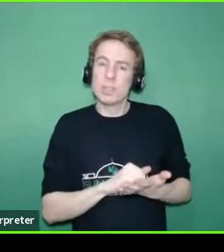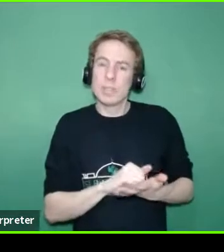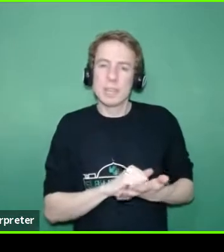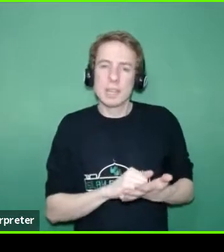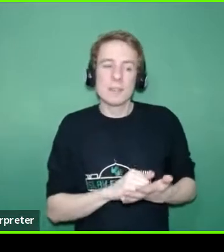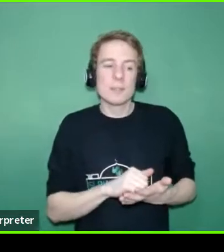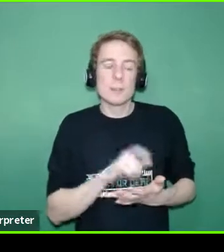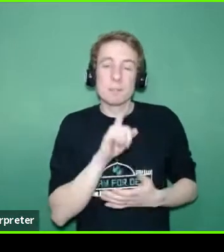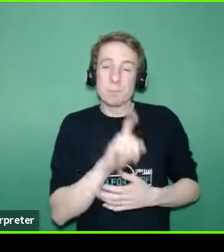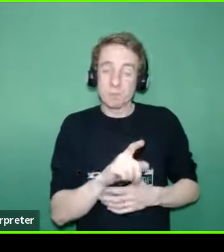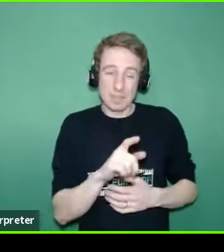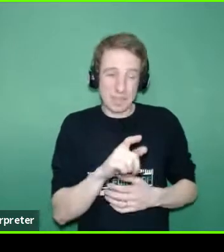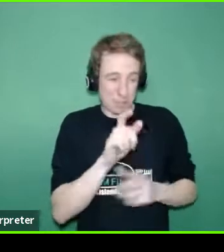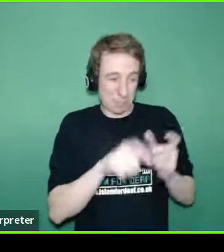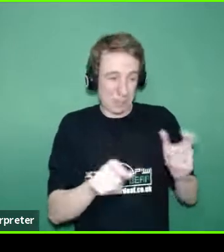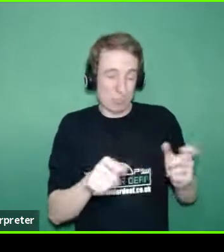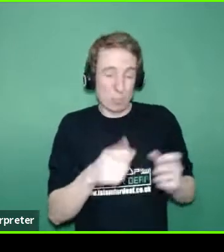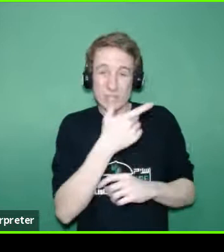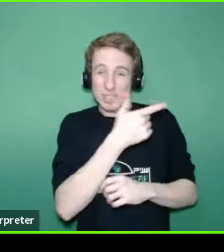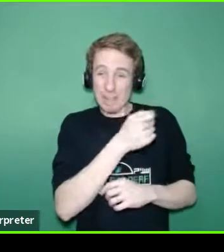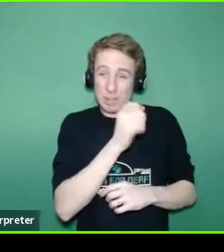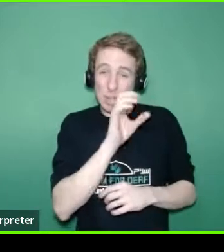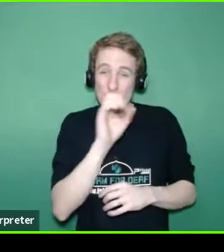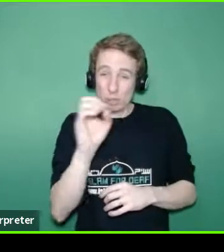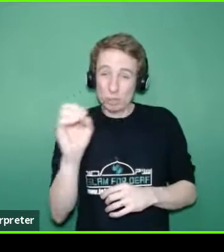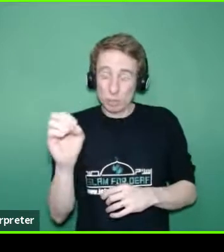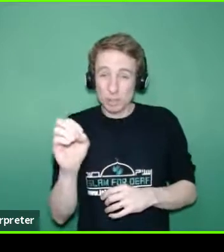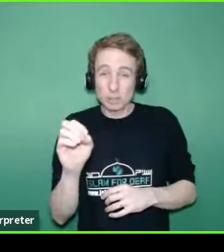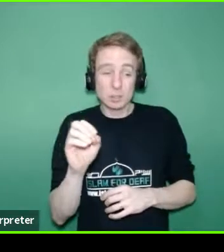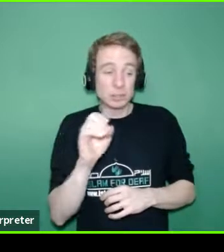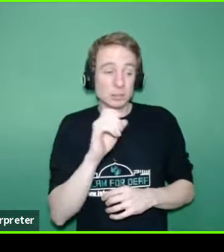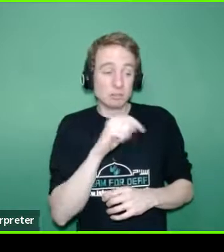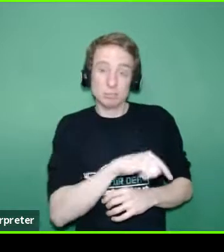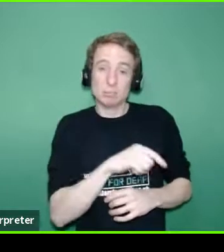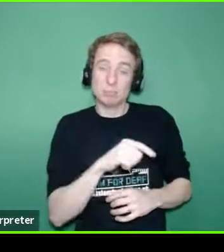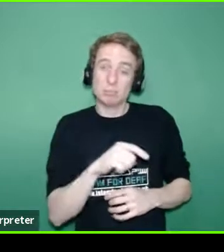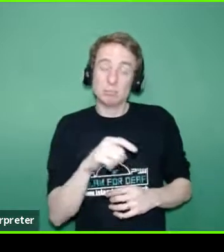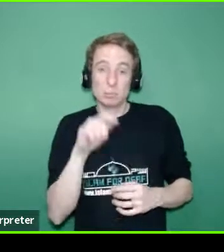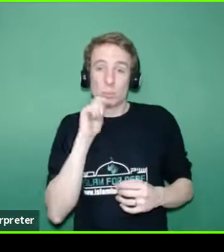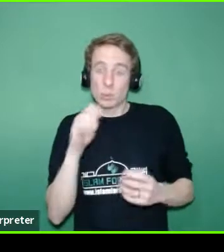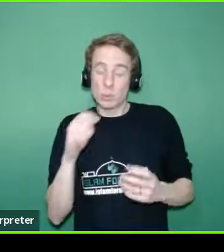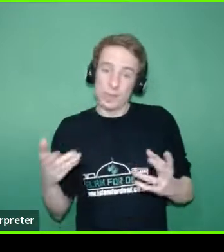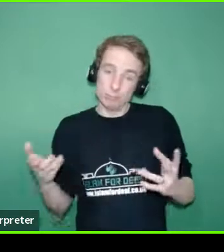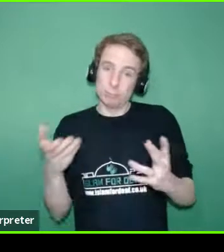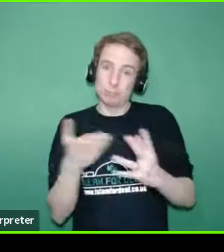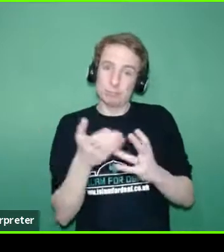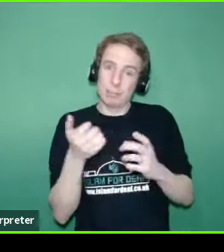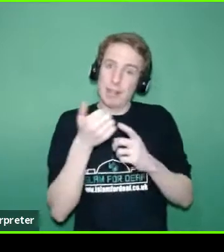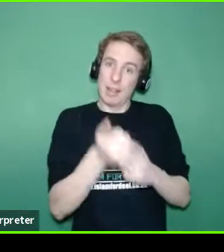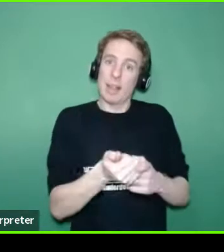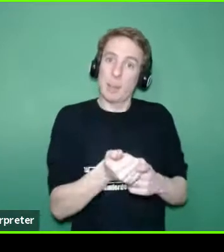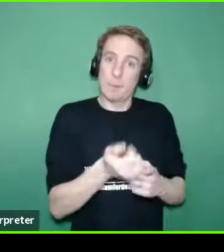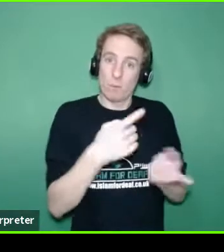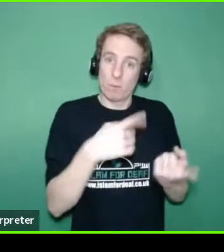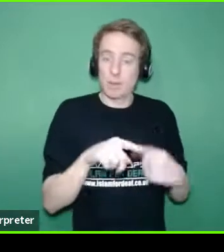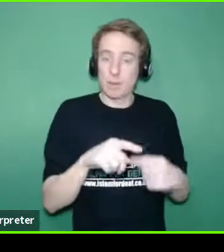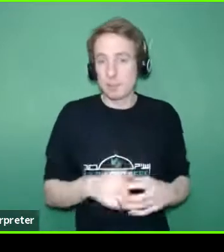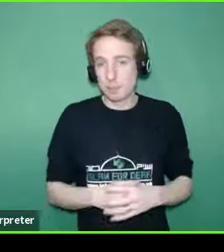who are those people who deserve the fire. This prayer will intercede on their behalf.